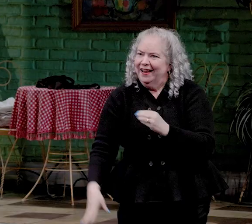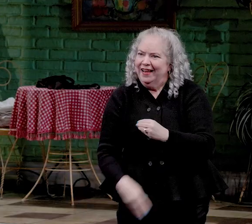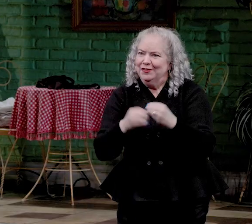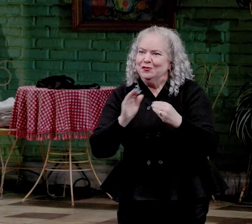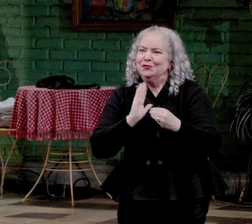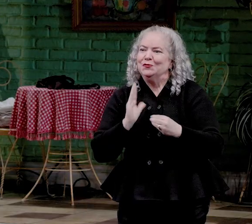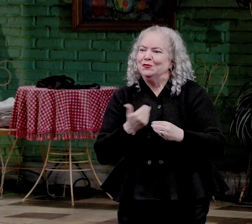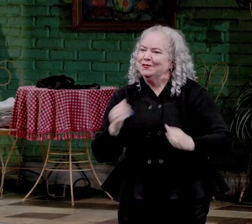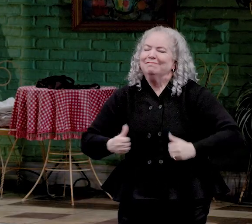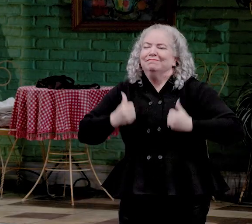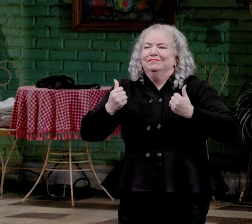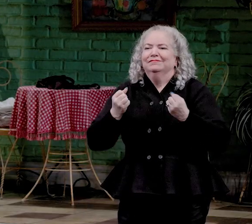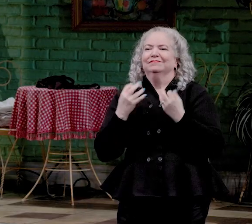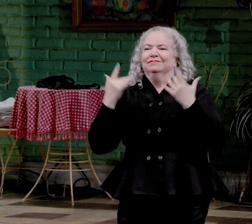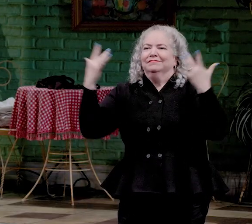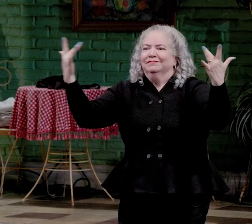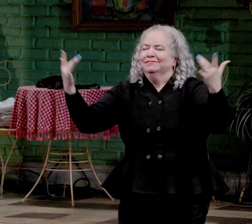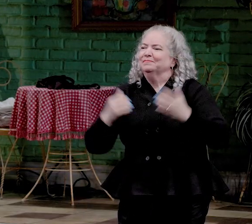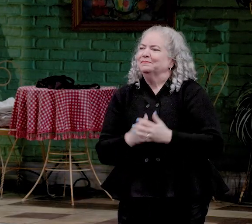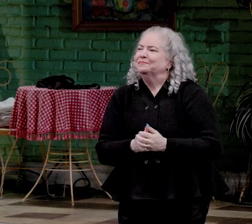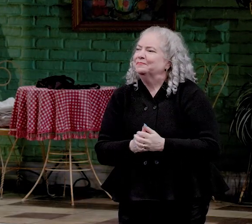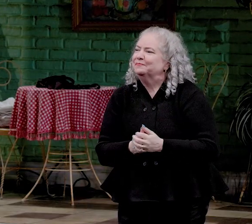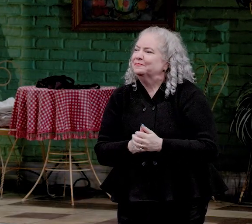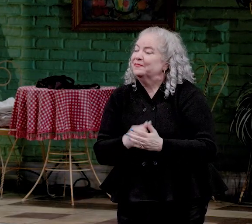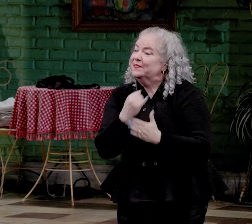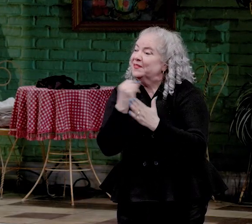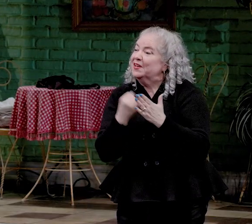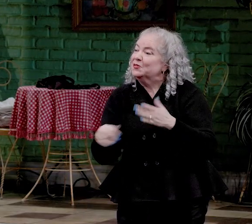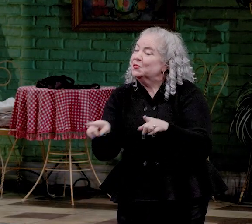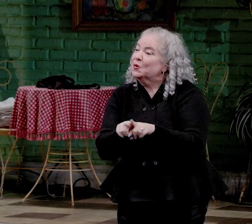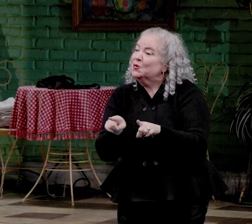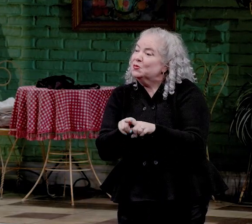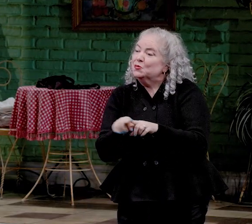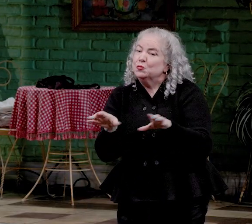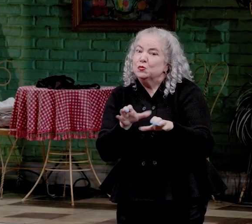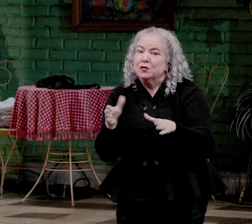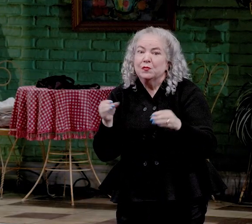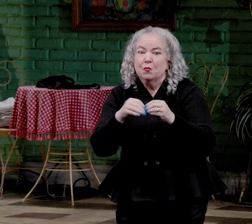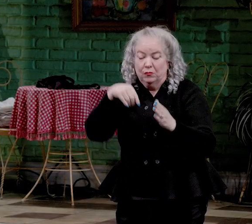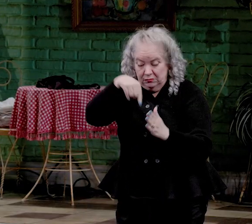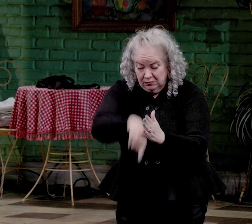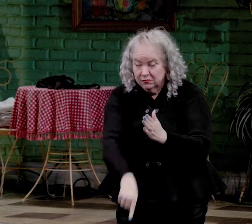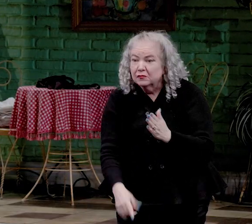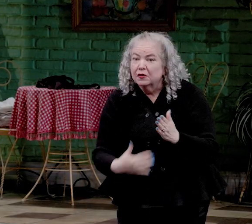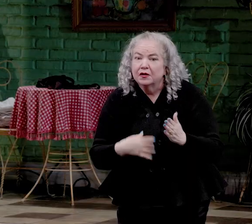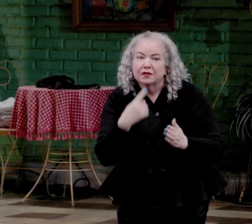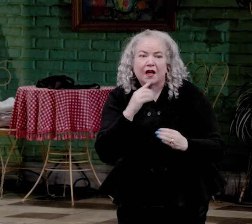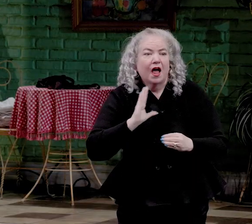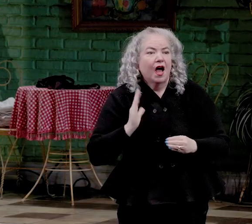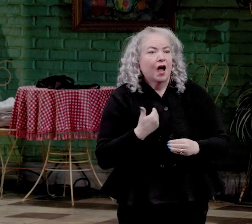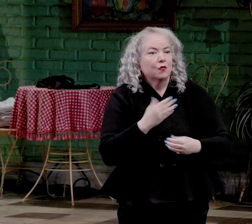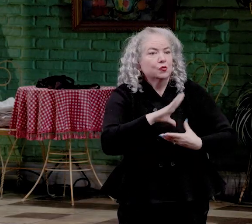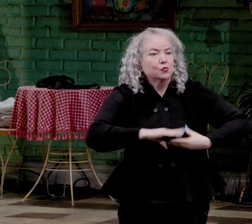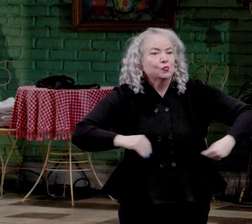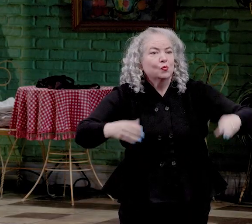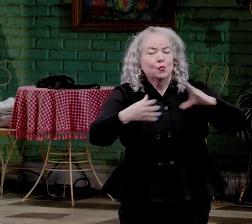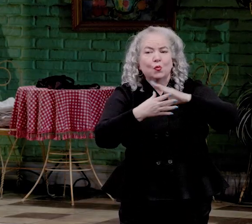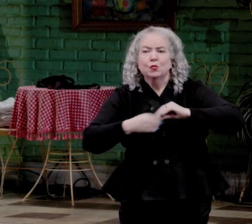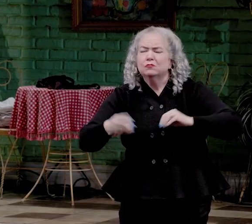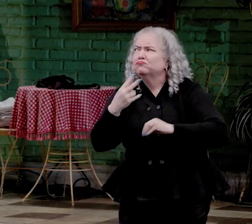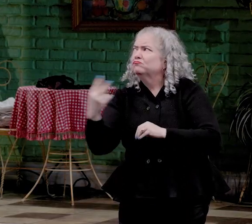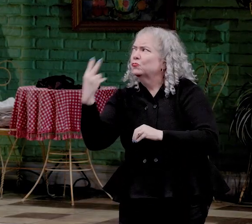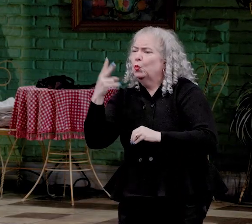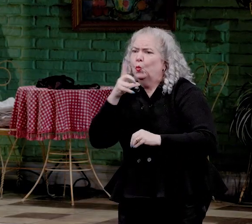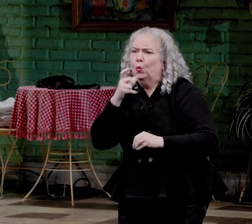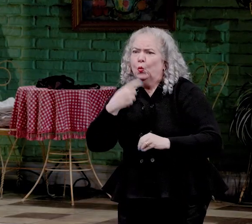our vibrancy. The arts also do something deeper. They tell our stories, reflect